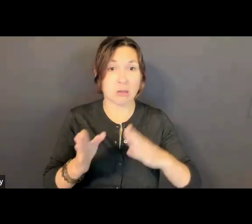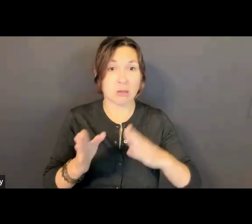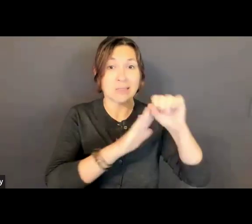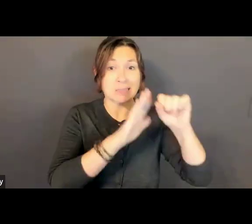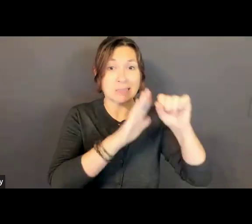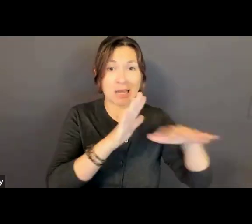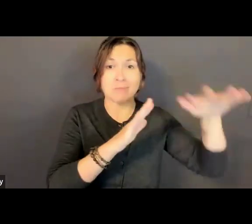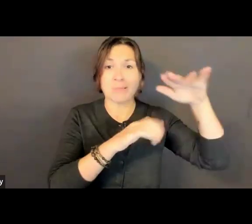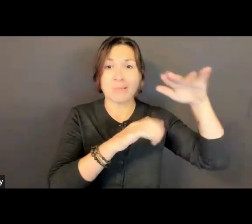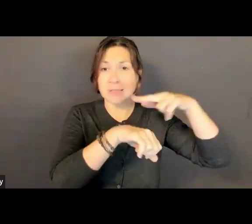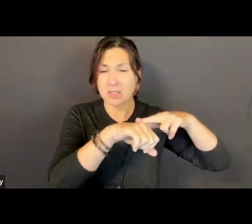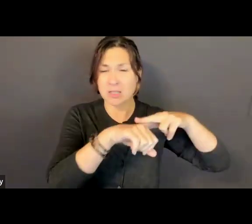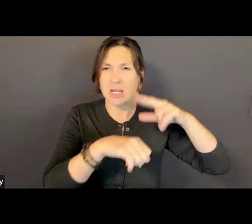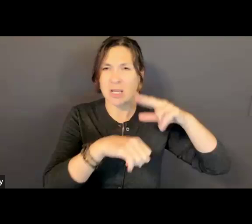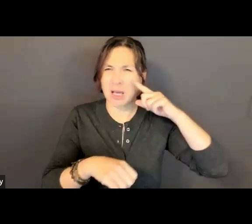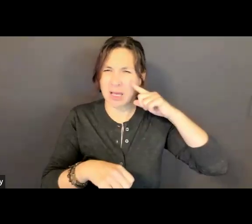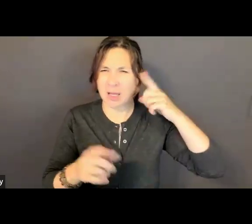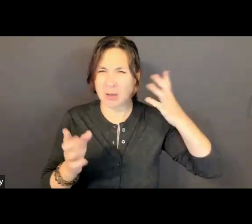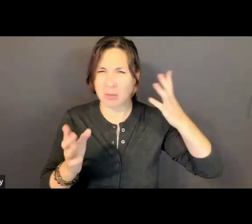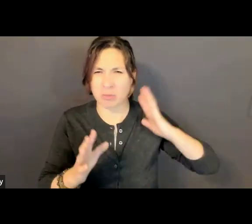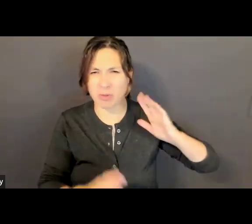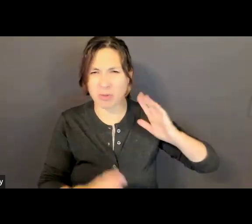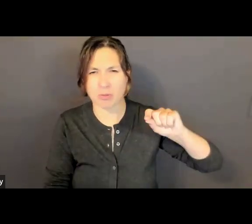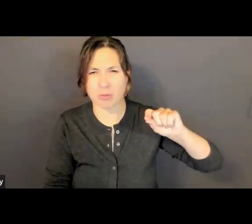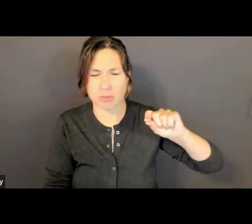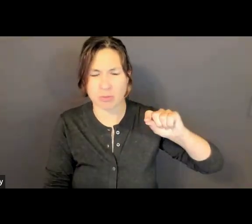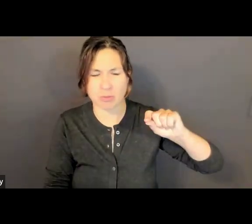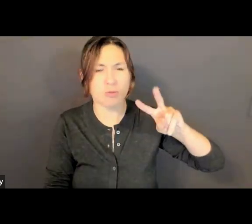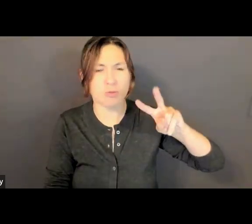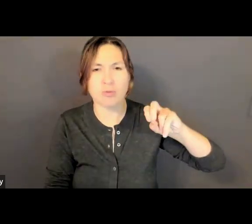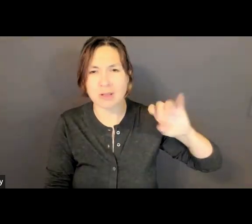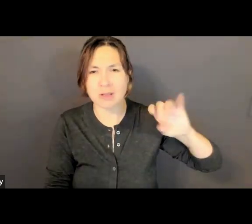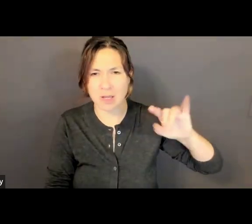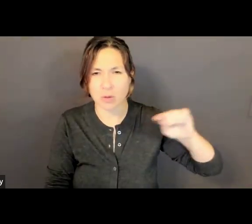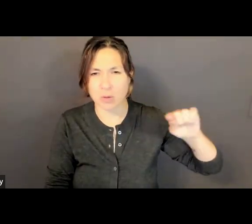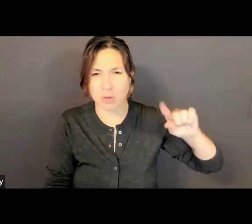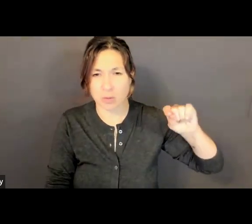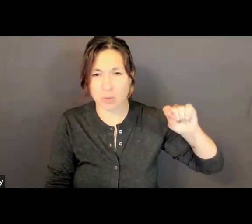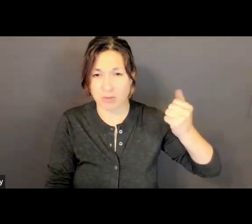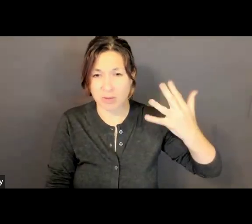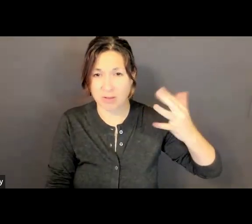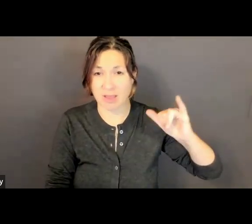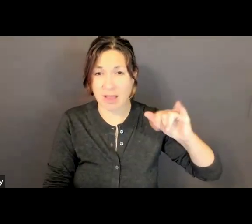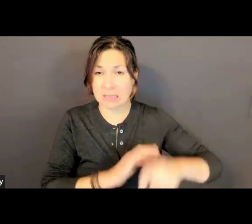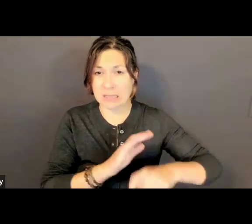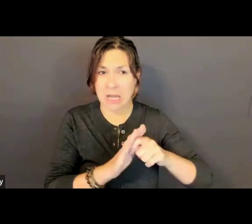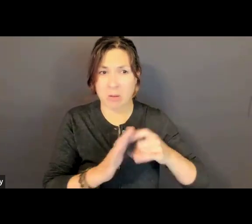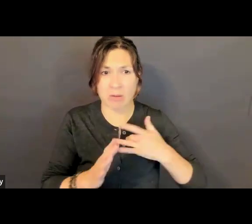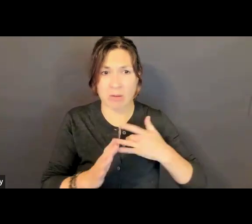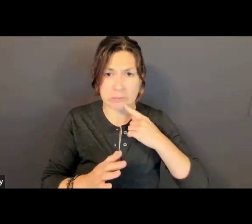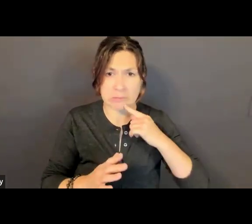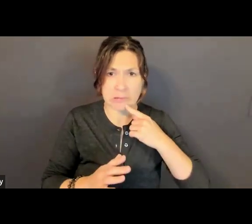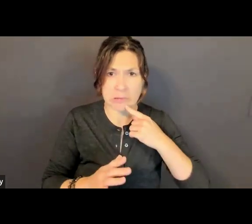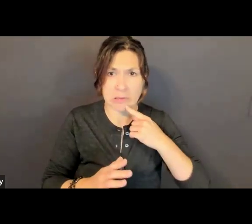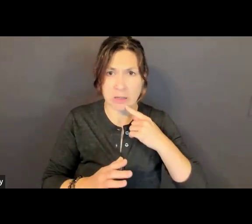2008 to 2015 that was a time of heightened urgency, and we were part of